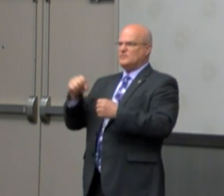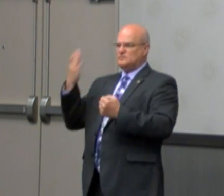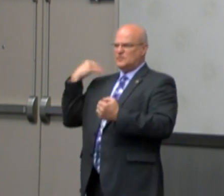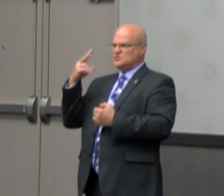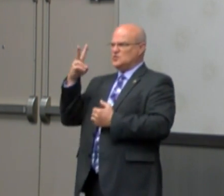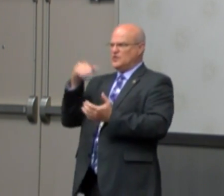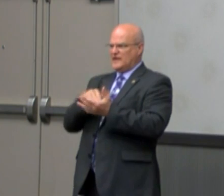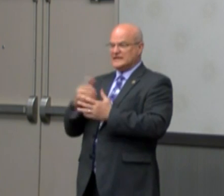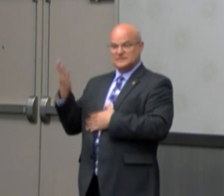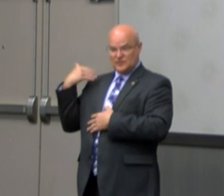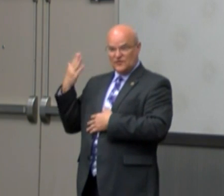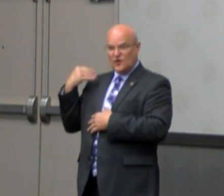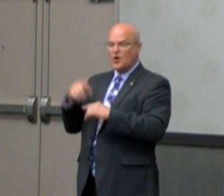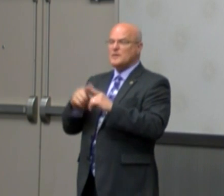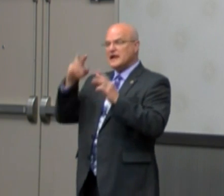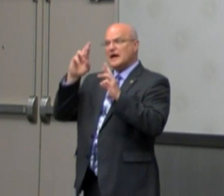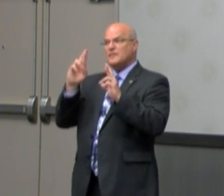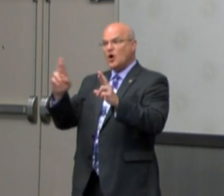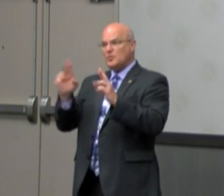and twice before.